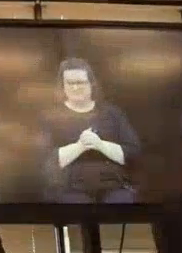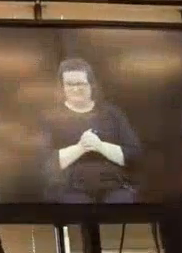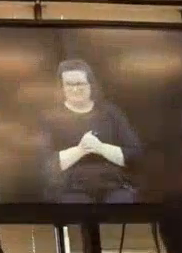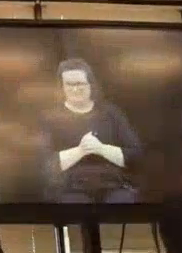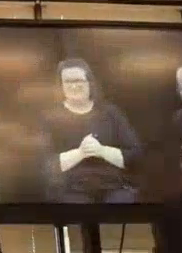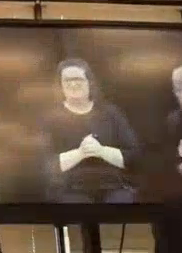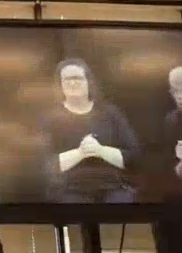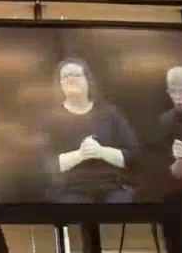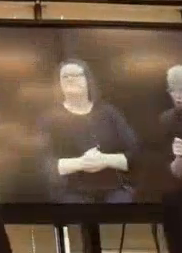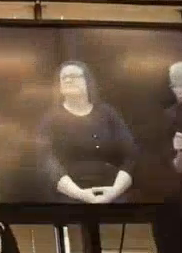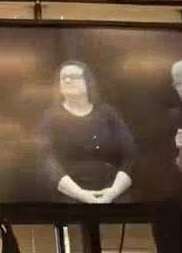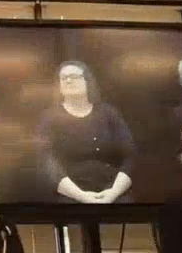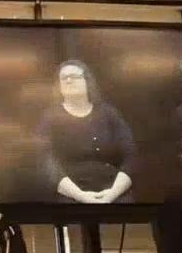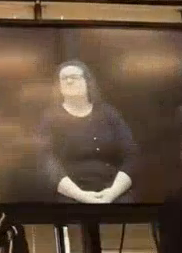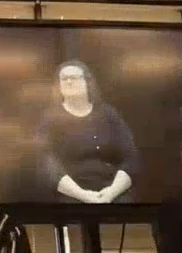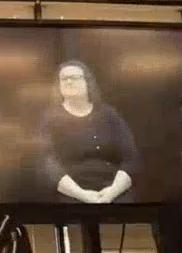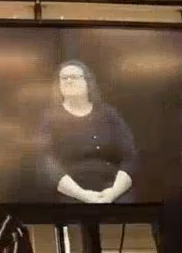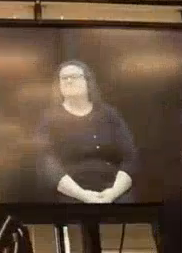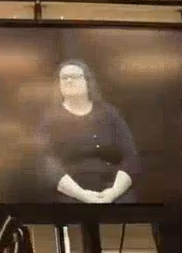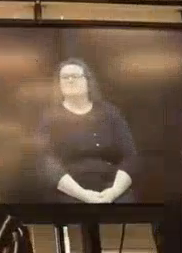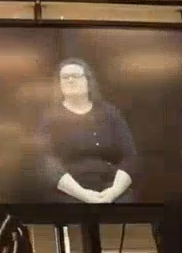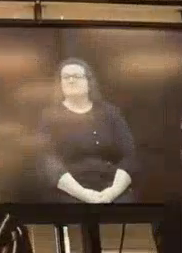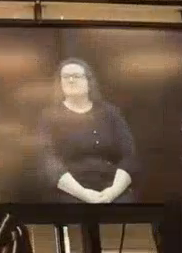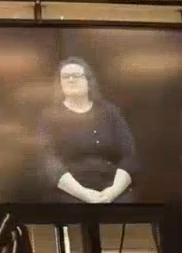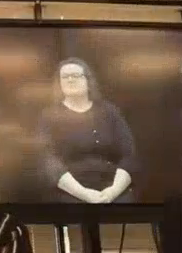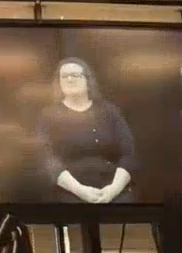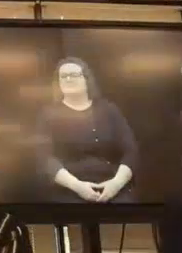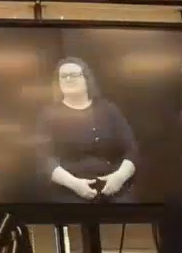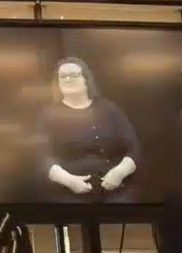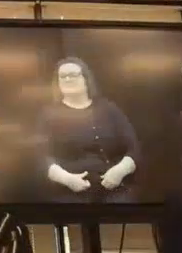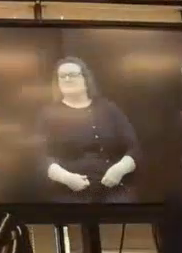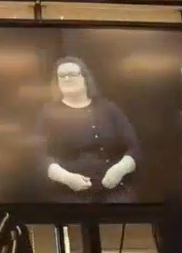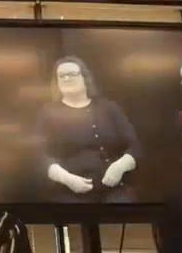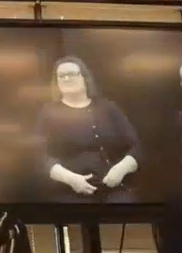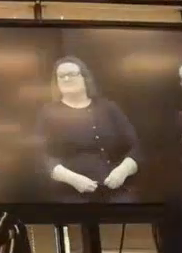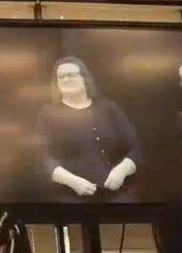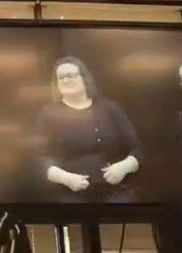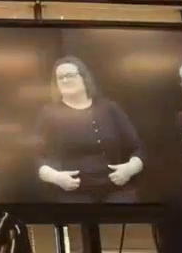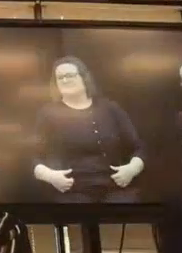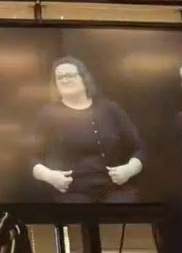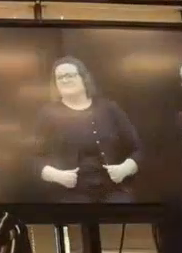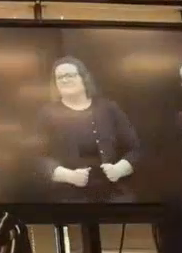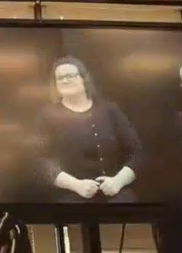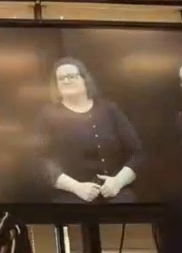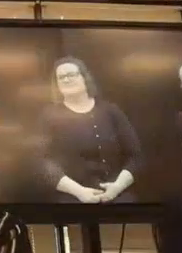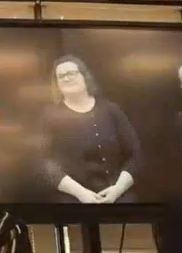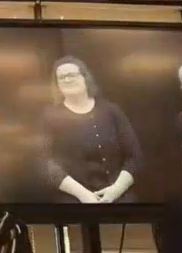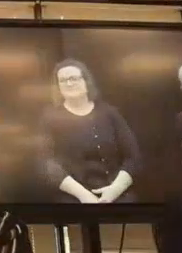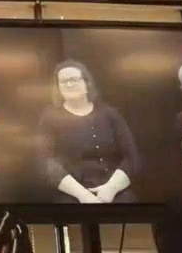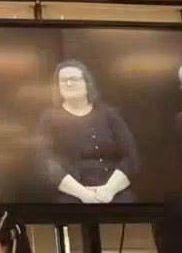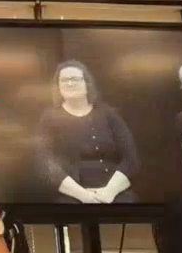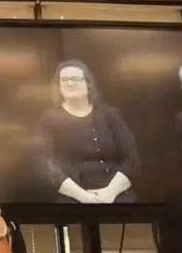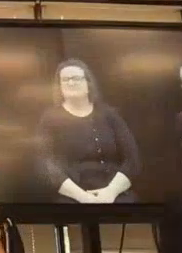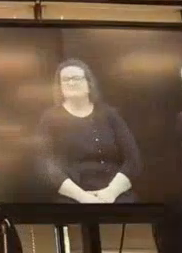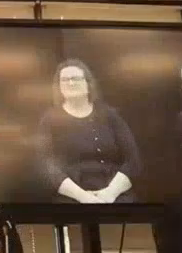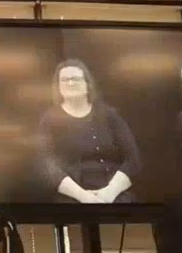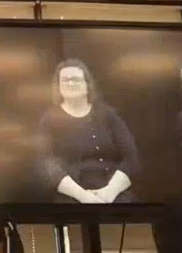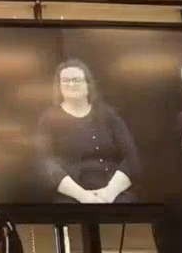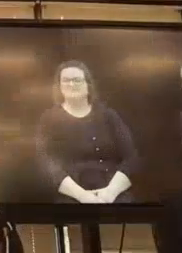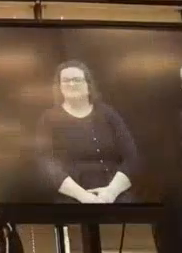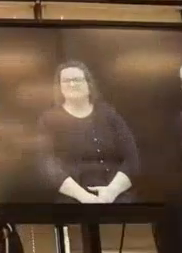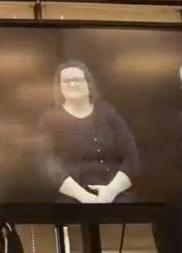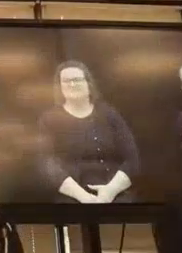Well, so you will think with summer it's really low key and not much going on, but no,